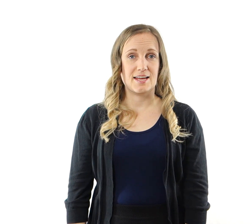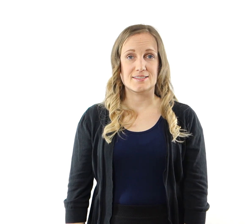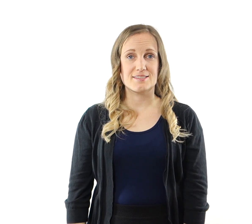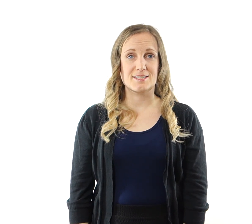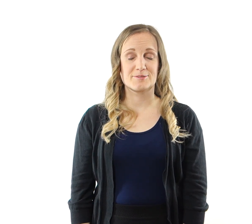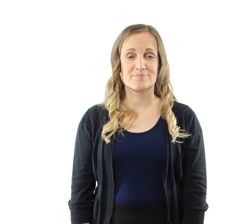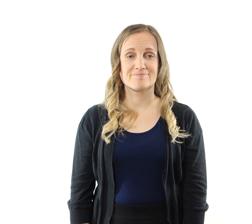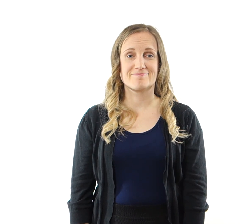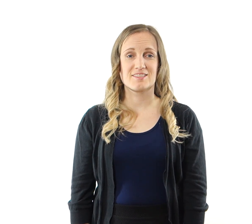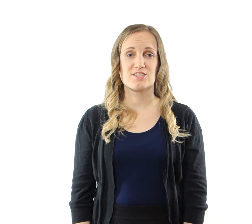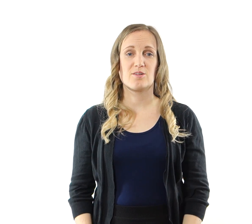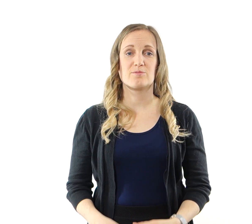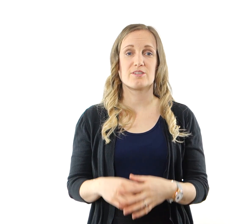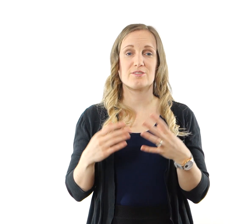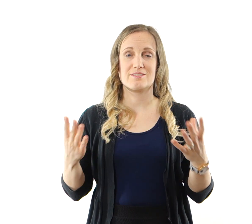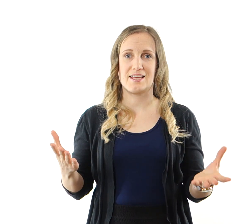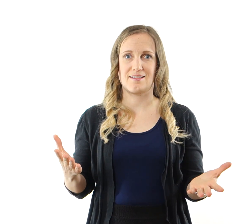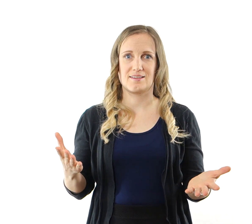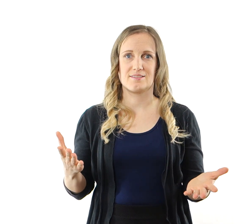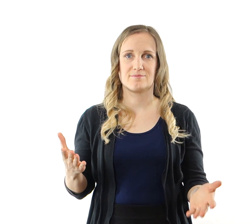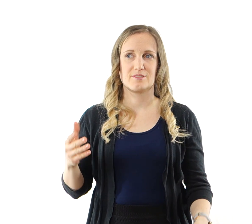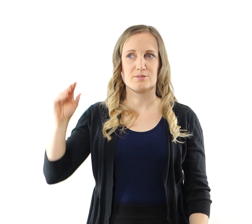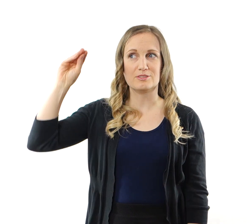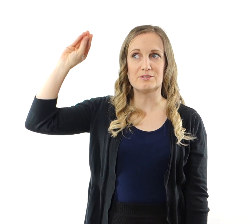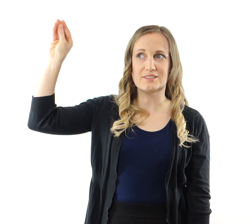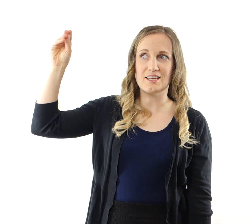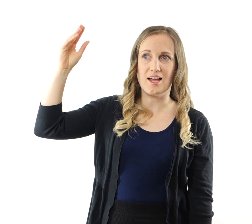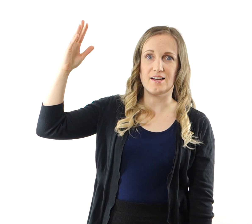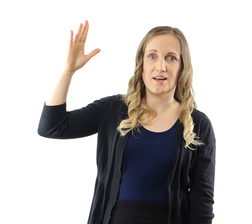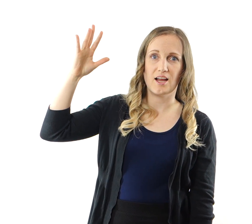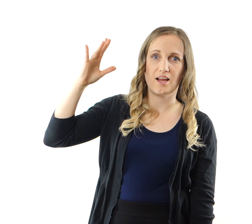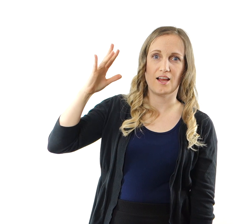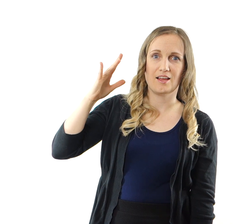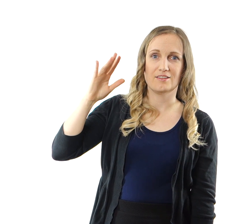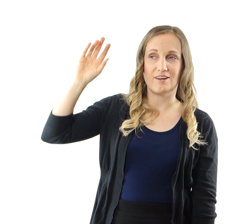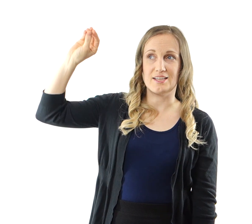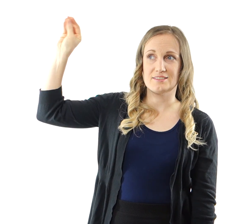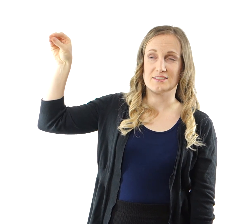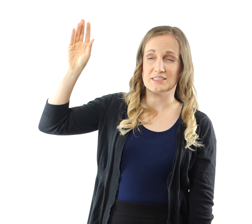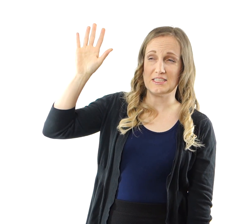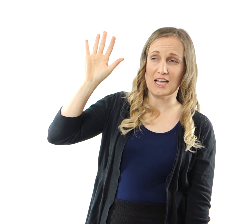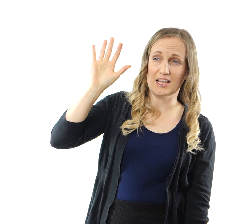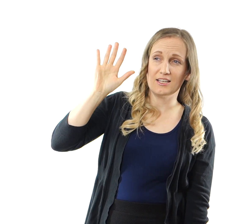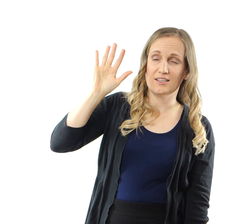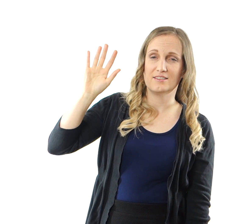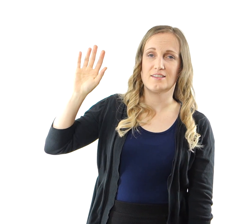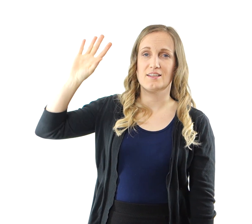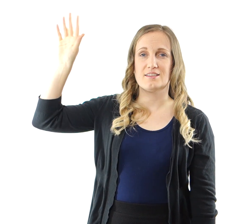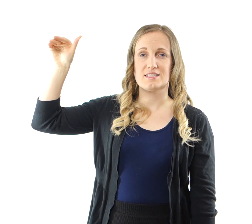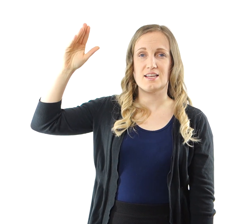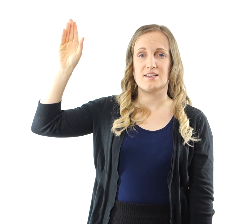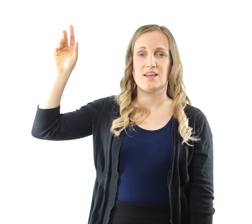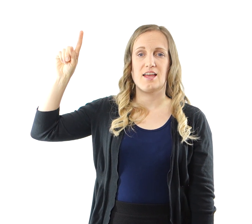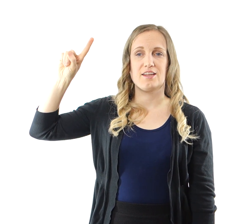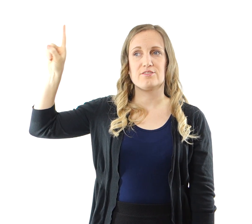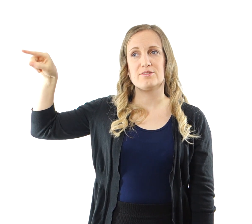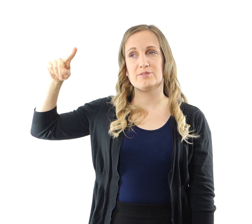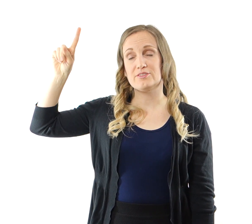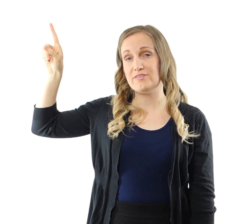nest? So we're going to do daylight. So we'll do sun, right? Sun. The sun. And you can do it with your